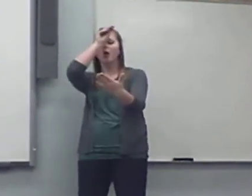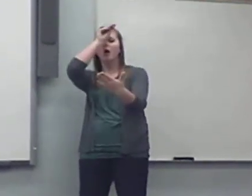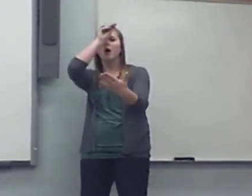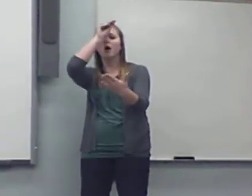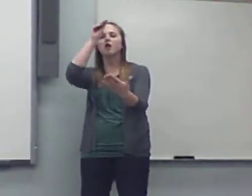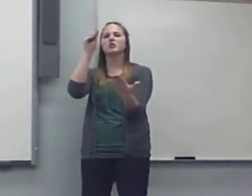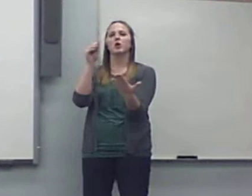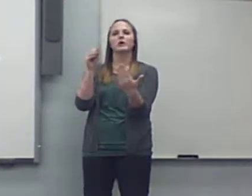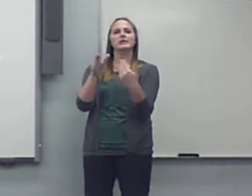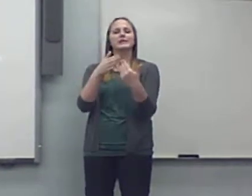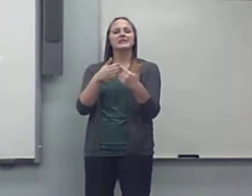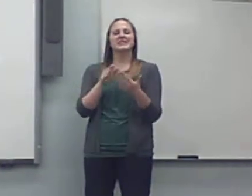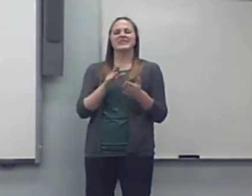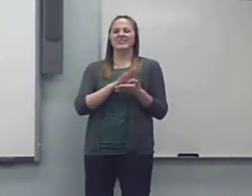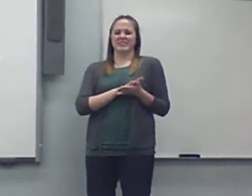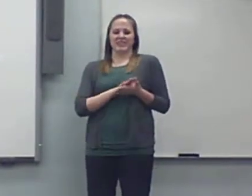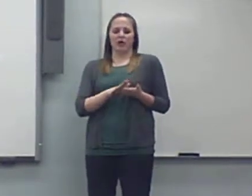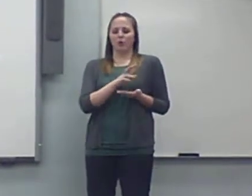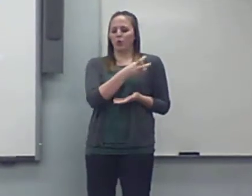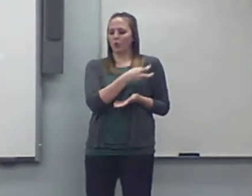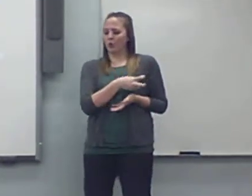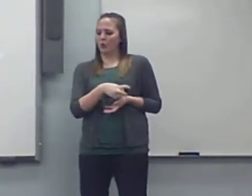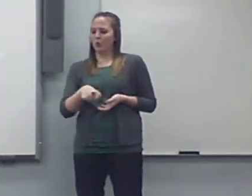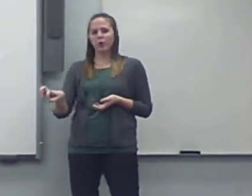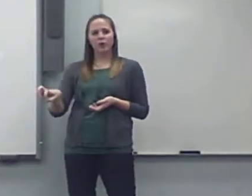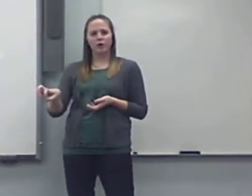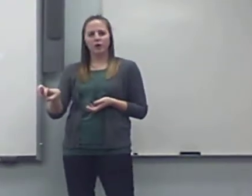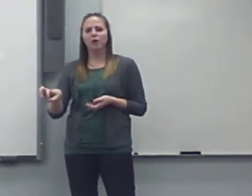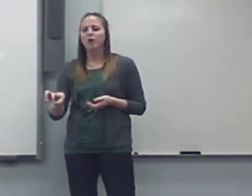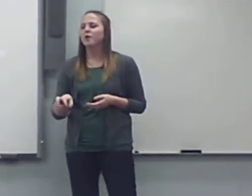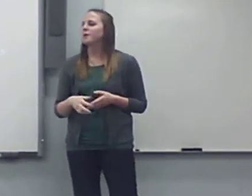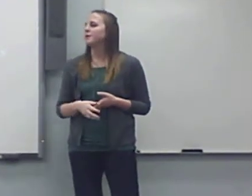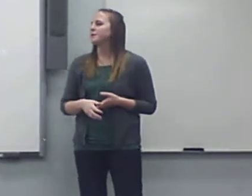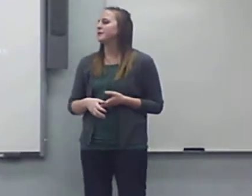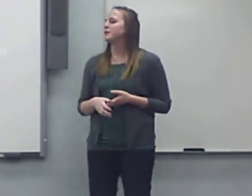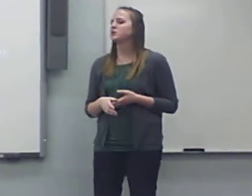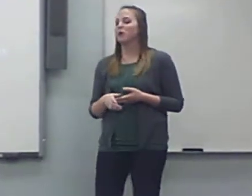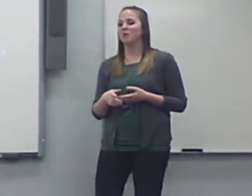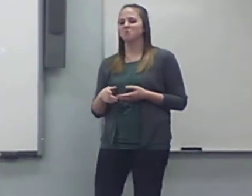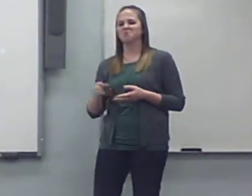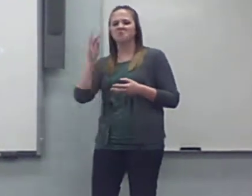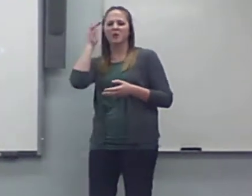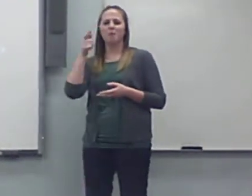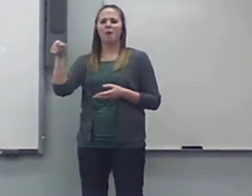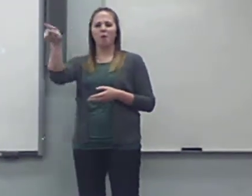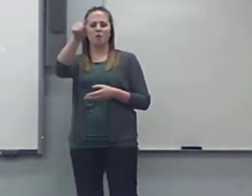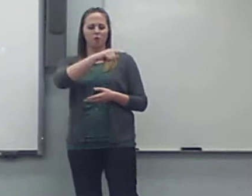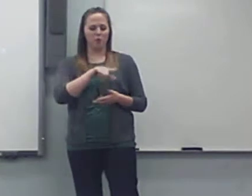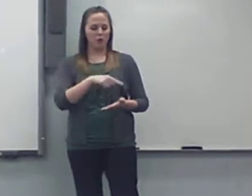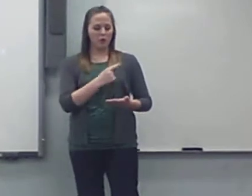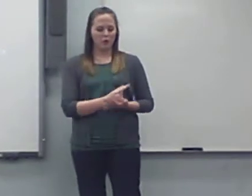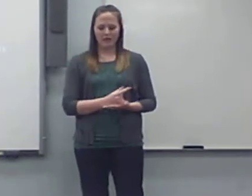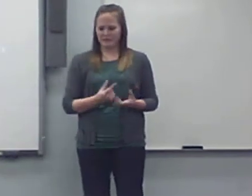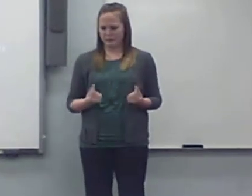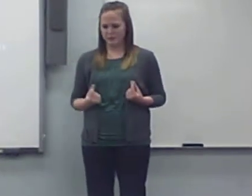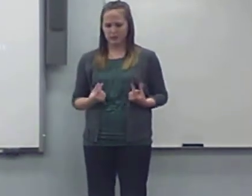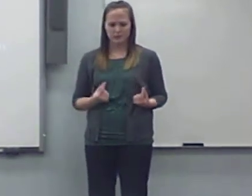So think about that too as you're kind of graduating and trying to find your way. Where are you going to slide into a job? Say to yourself,